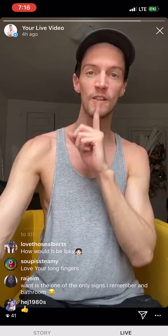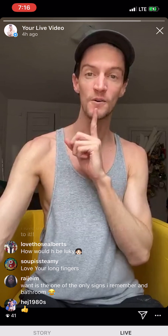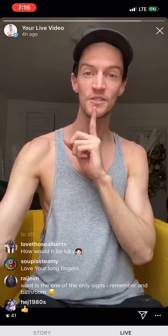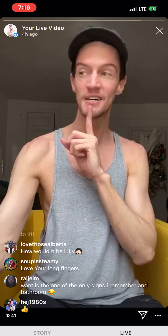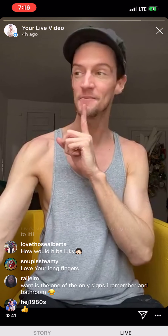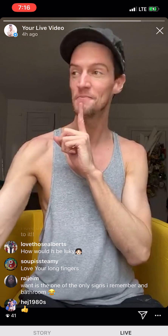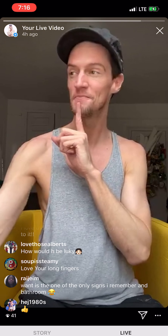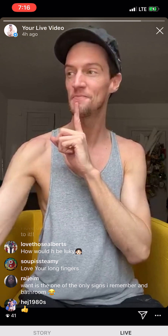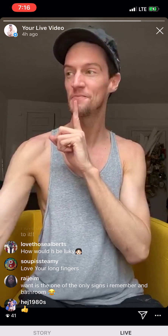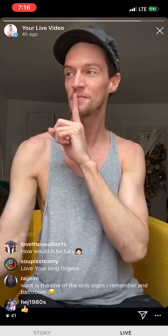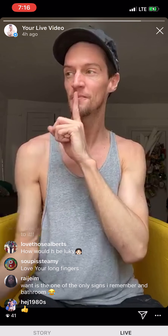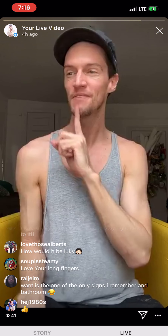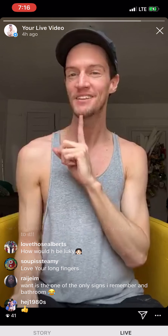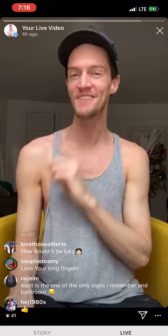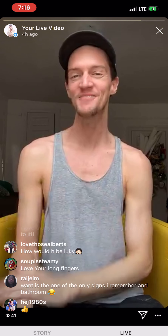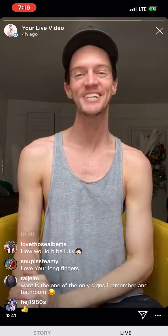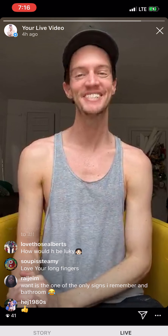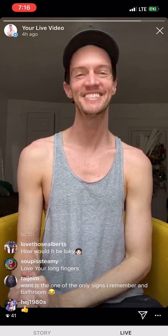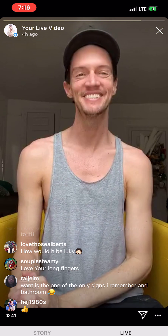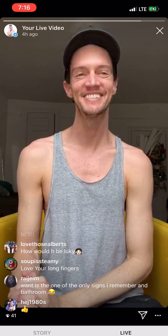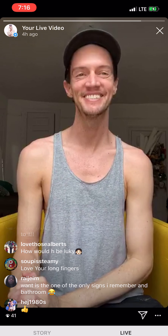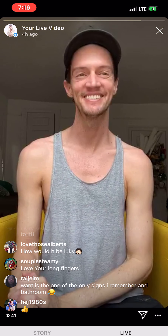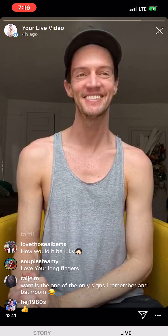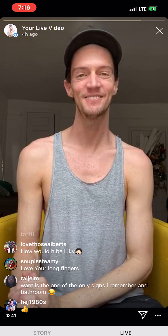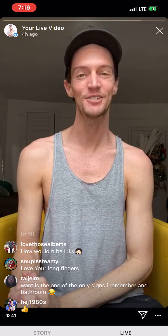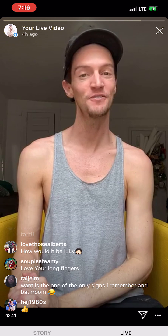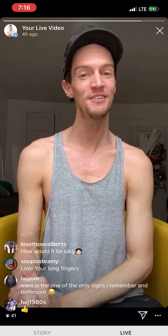Lonesome. Favorite. What's your favorite?